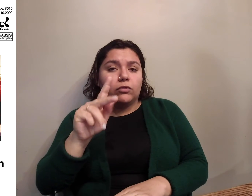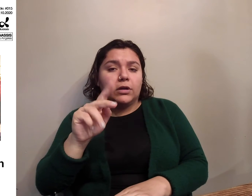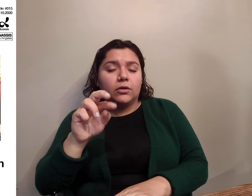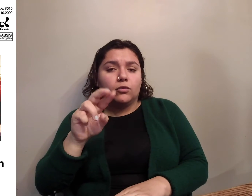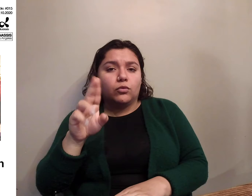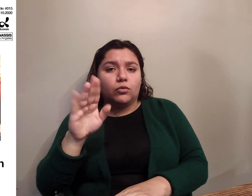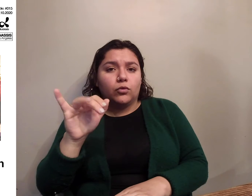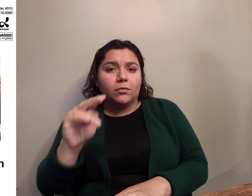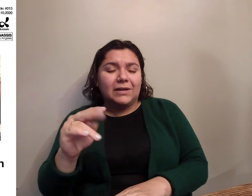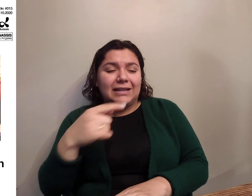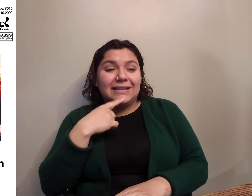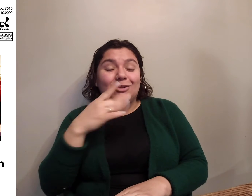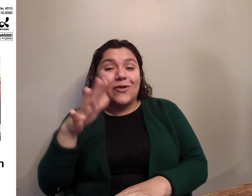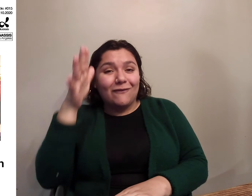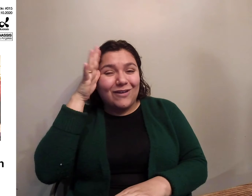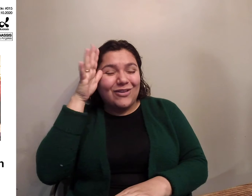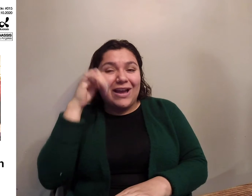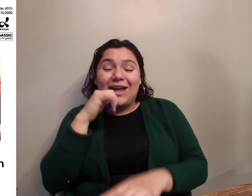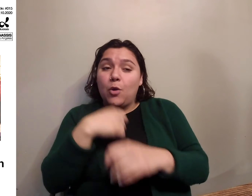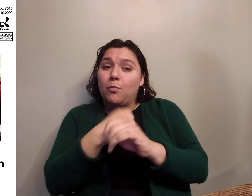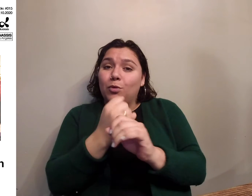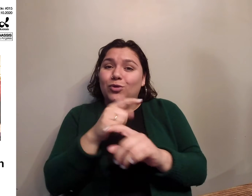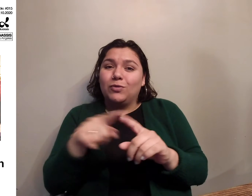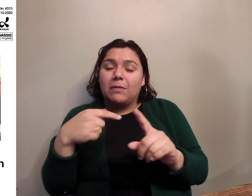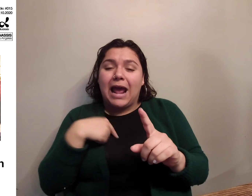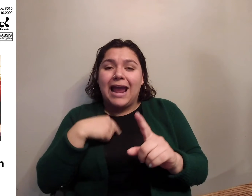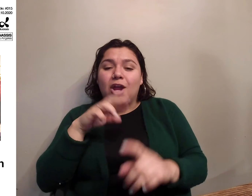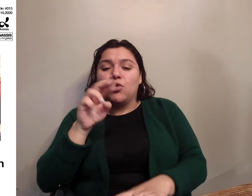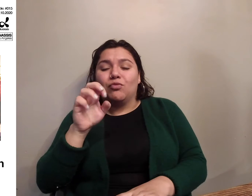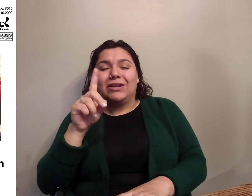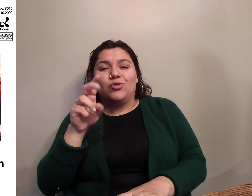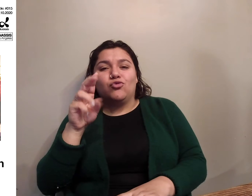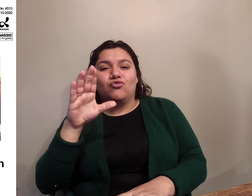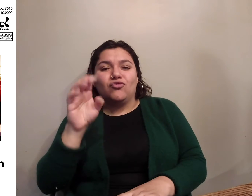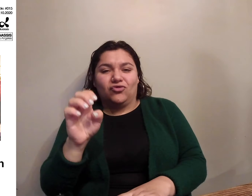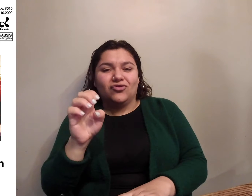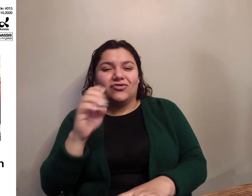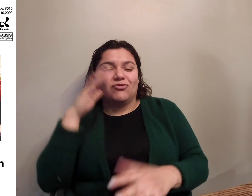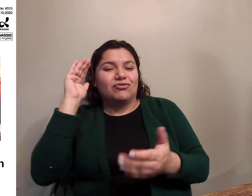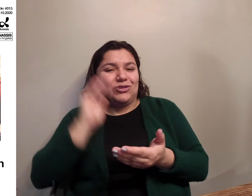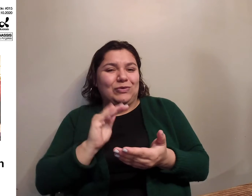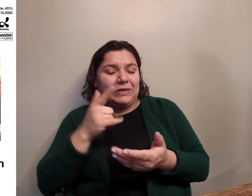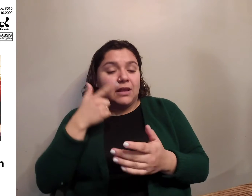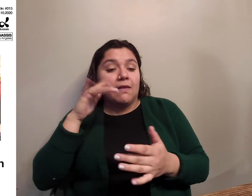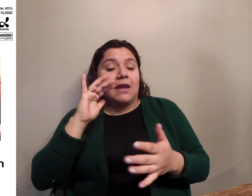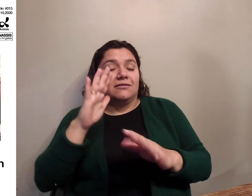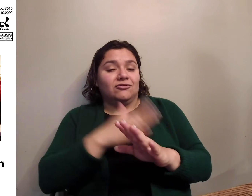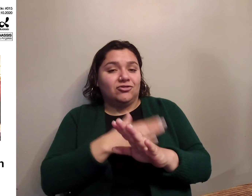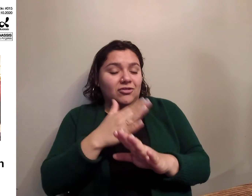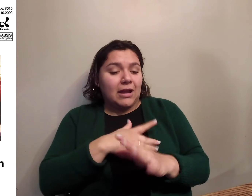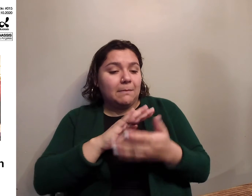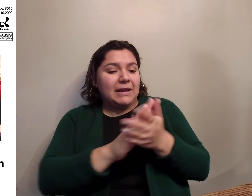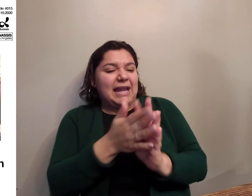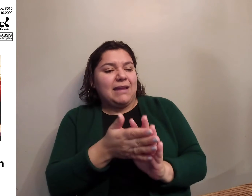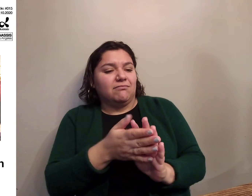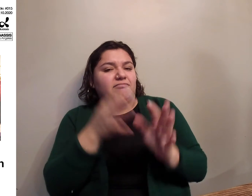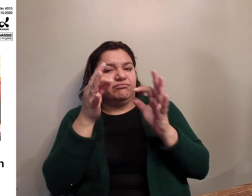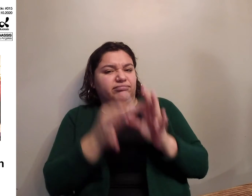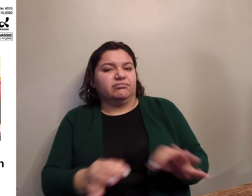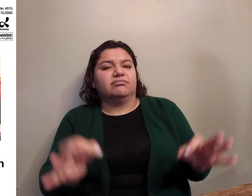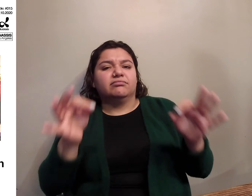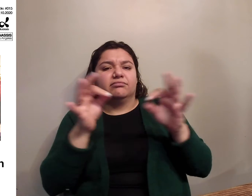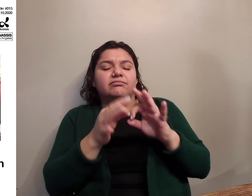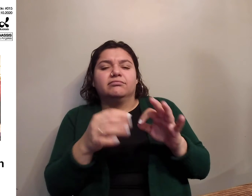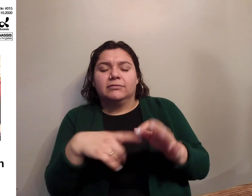your father, "I don't produce, but I reduce," and he reduced that song to the essential. And I remember